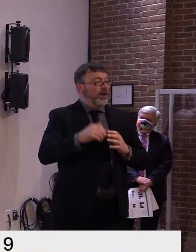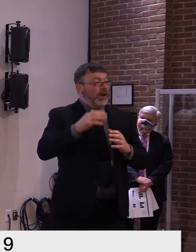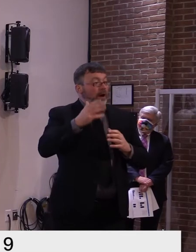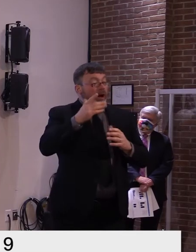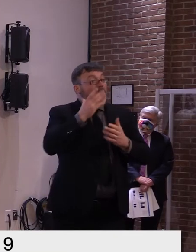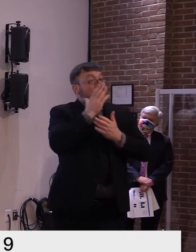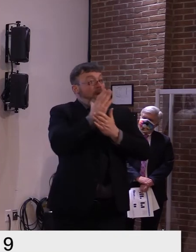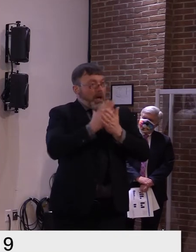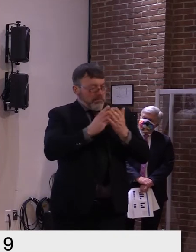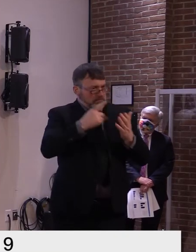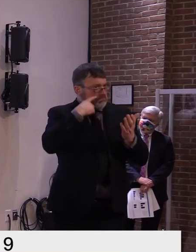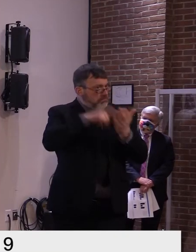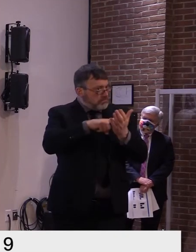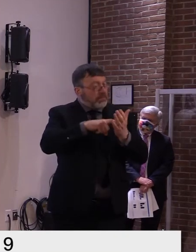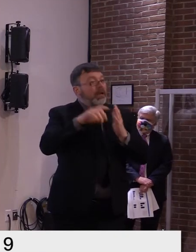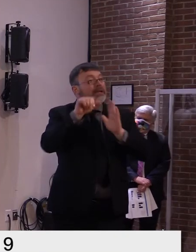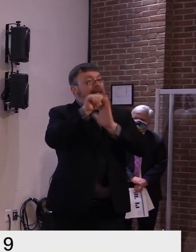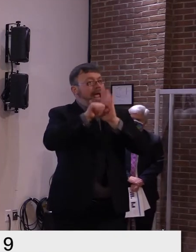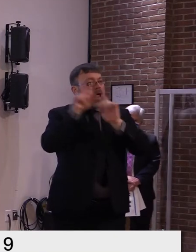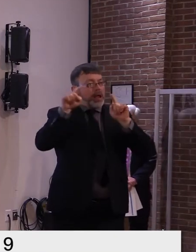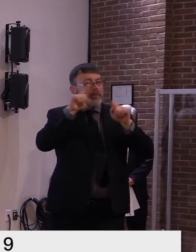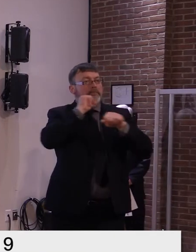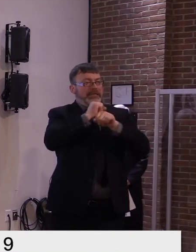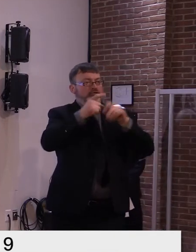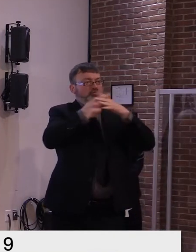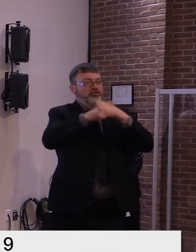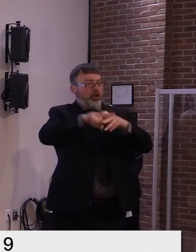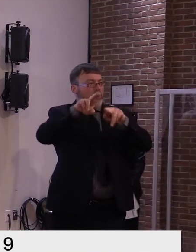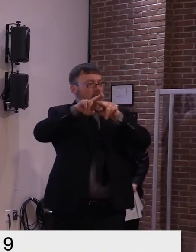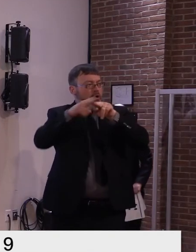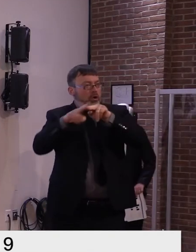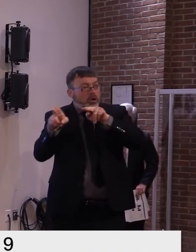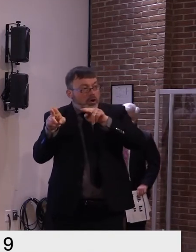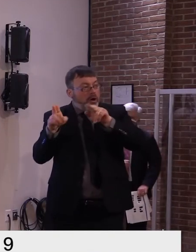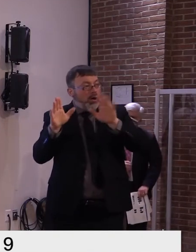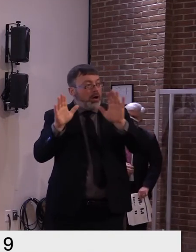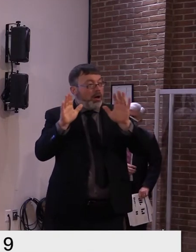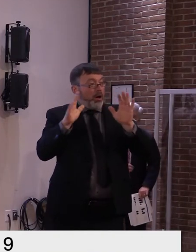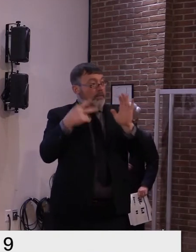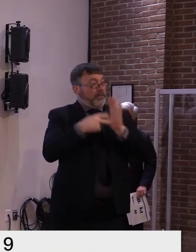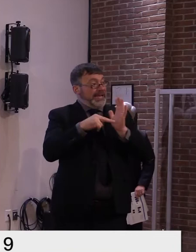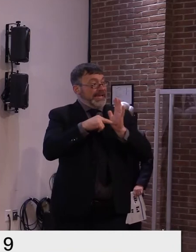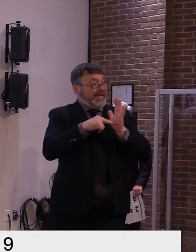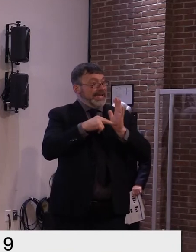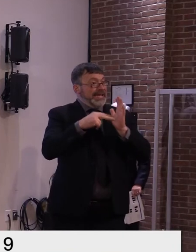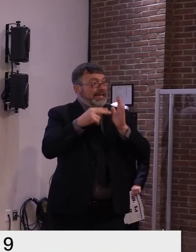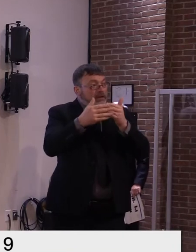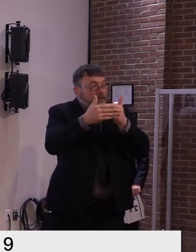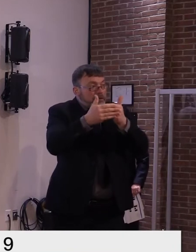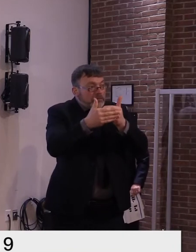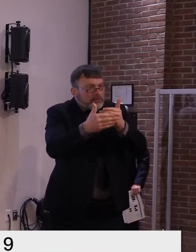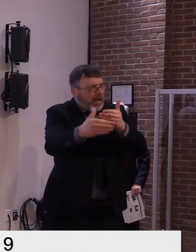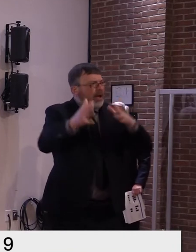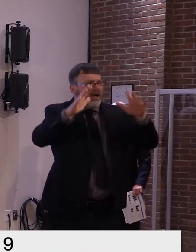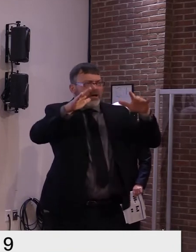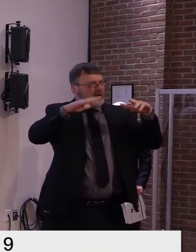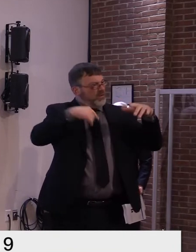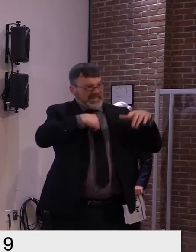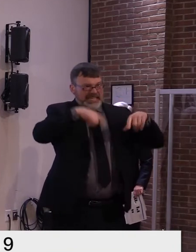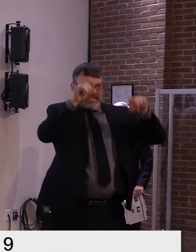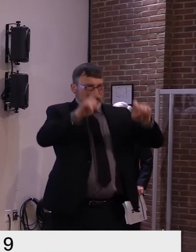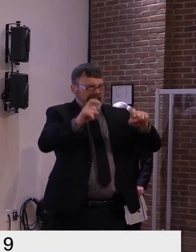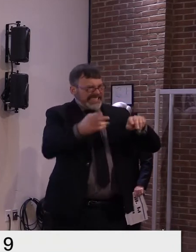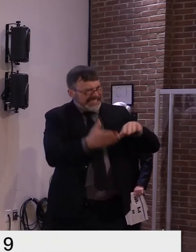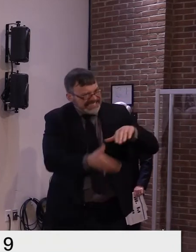similar suggestions: proactive testing, especially in youth, to protect the most vulnerable;